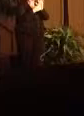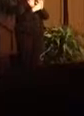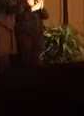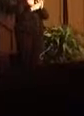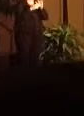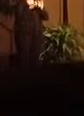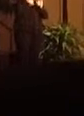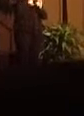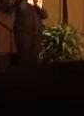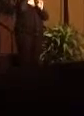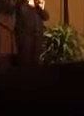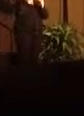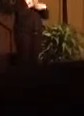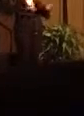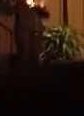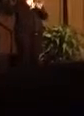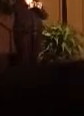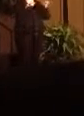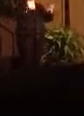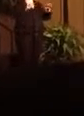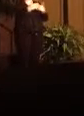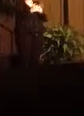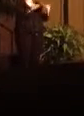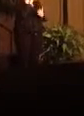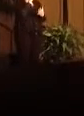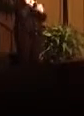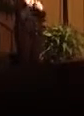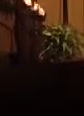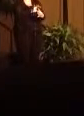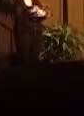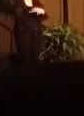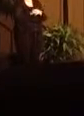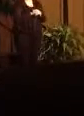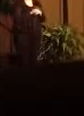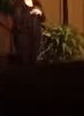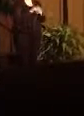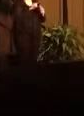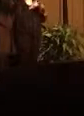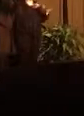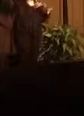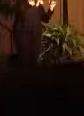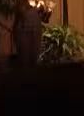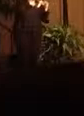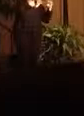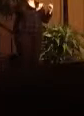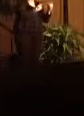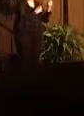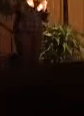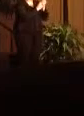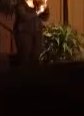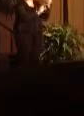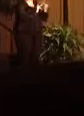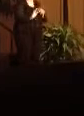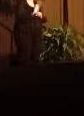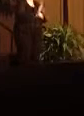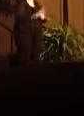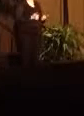of what we're all about in this room and what I know you guys believe and how you can support the people in your lives.